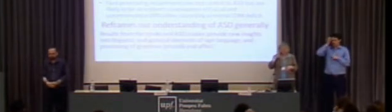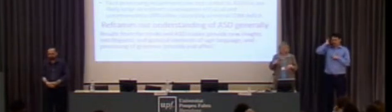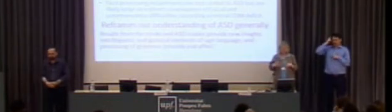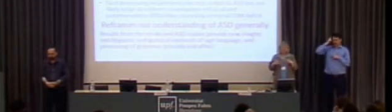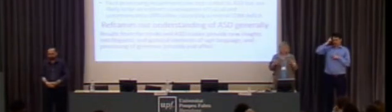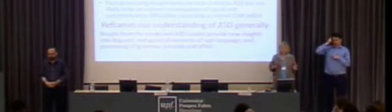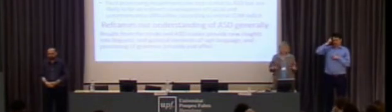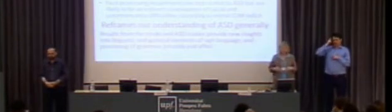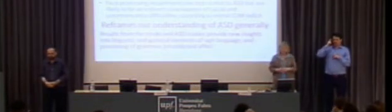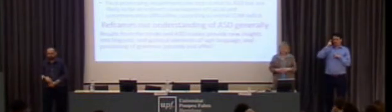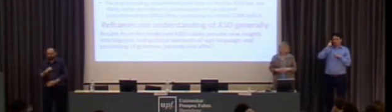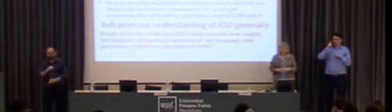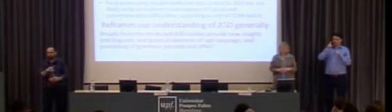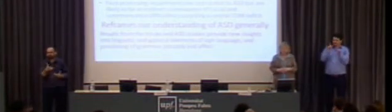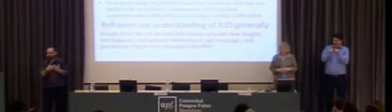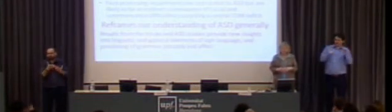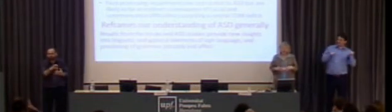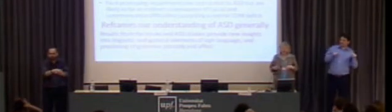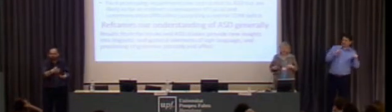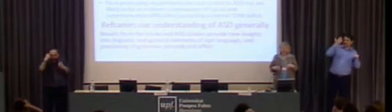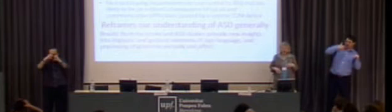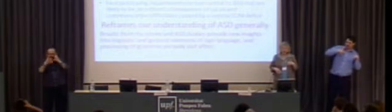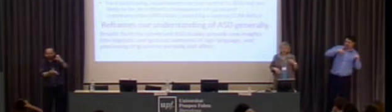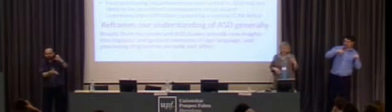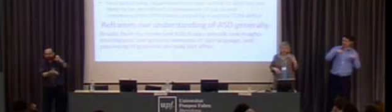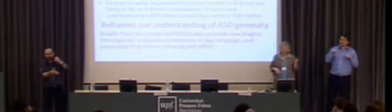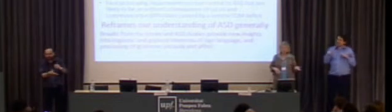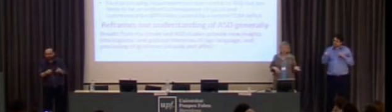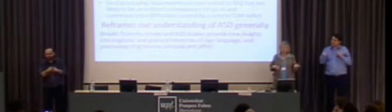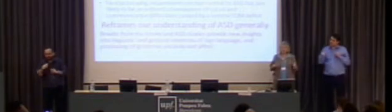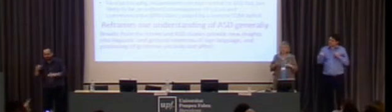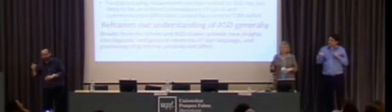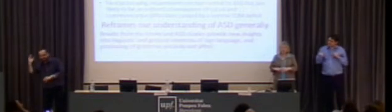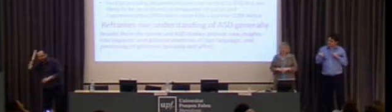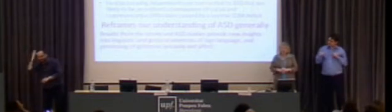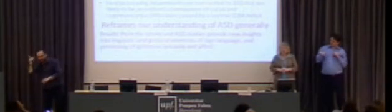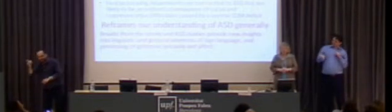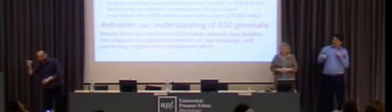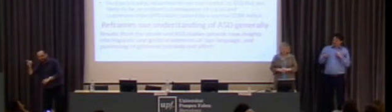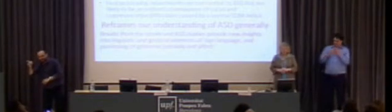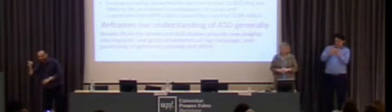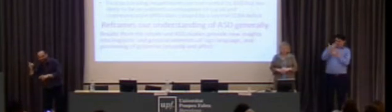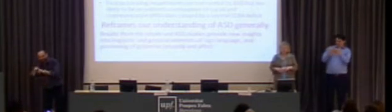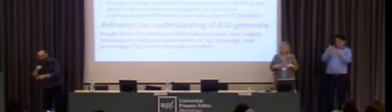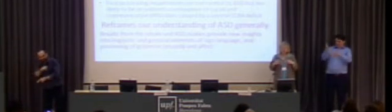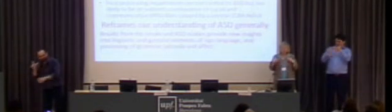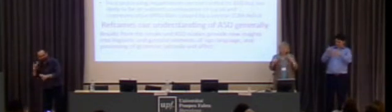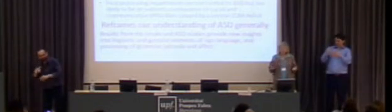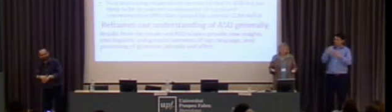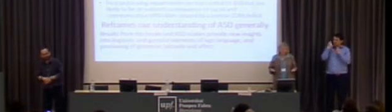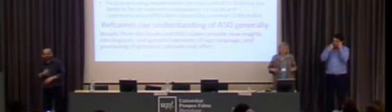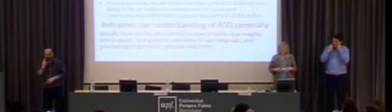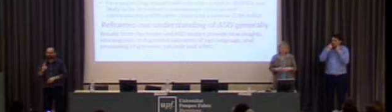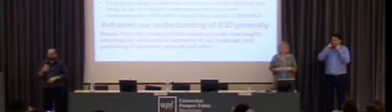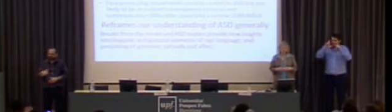autism, there are significant impairments in comprehension of both manual and non-manual adverbials. So